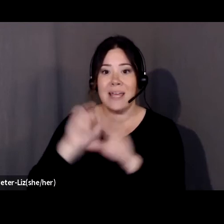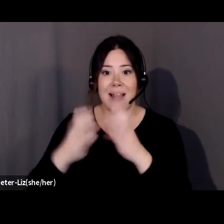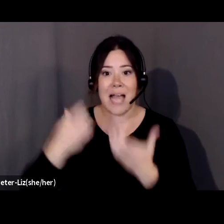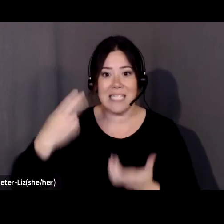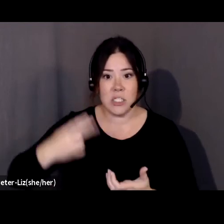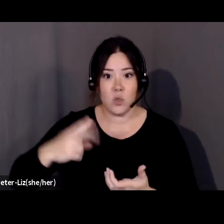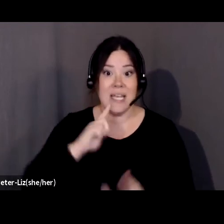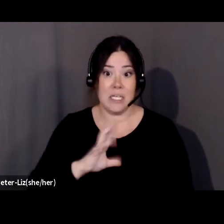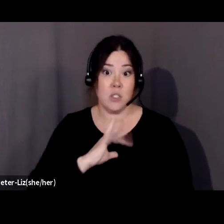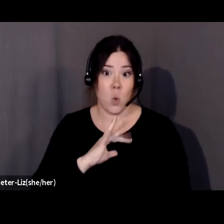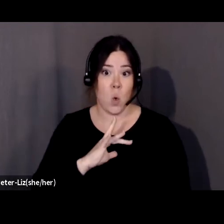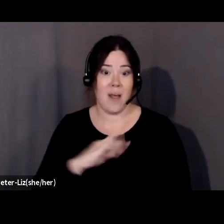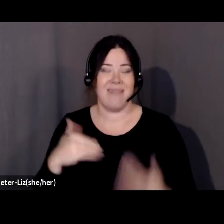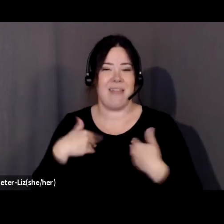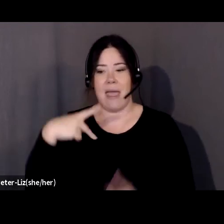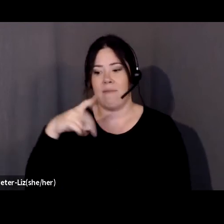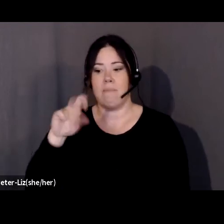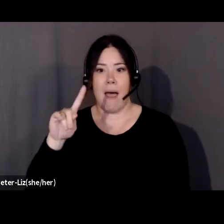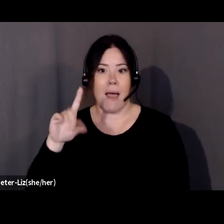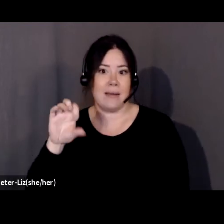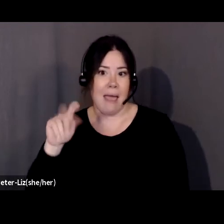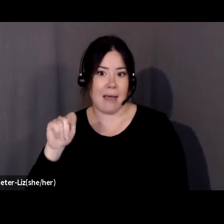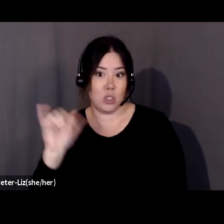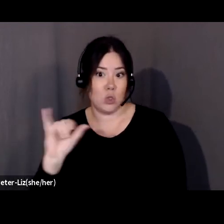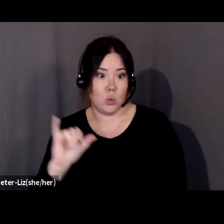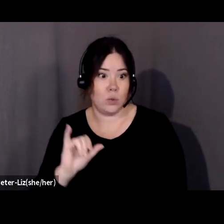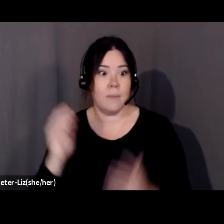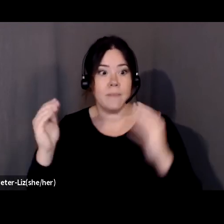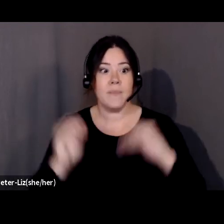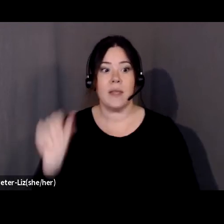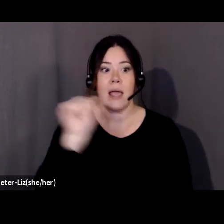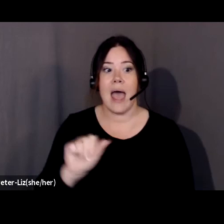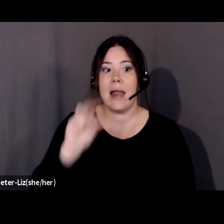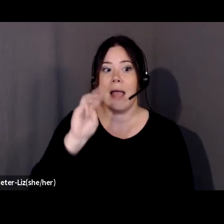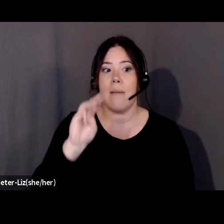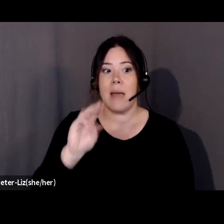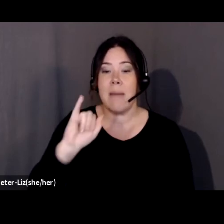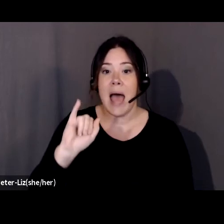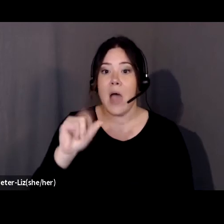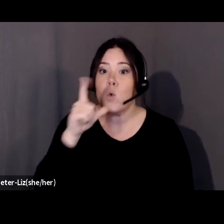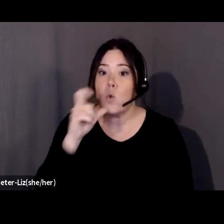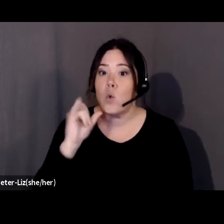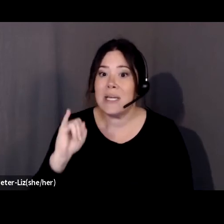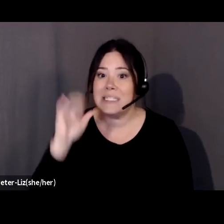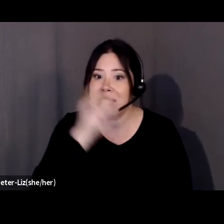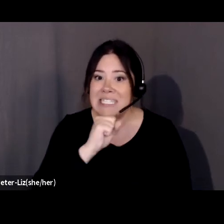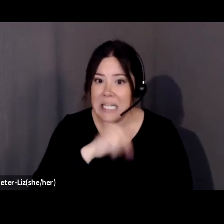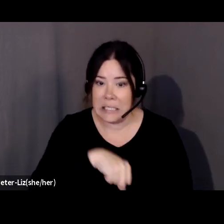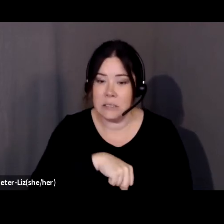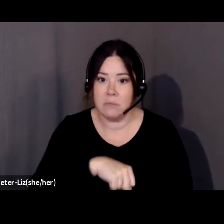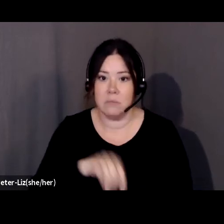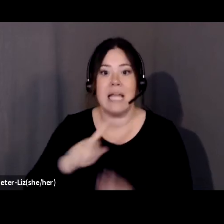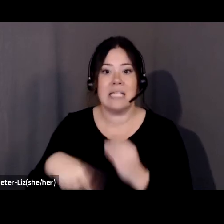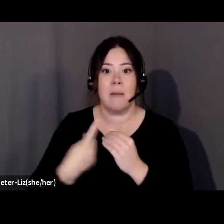also have a podcast that I forgot to link, but they do have a really cool podcast. At MMI Who Is Missing is about